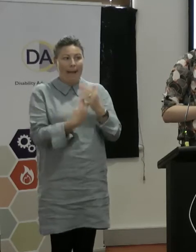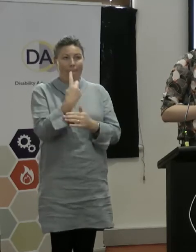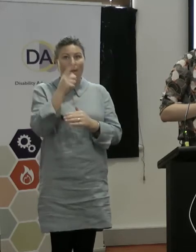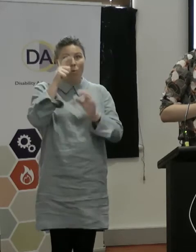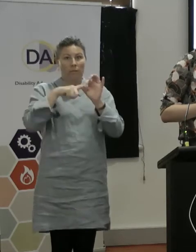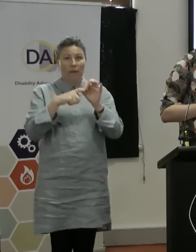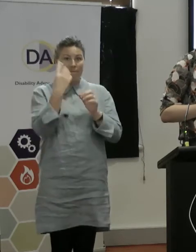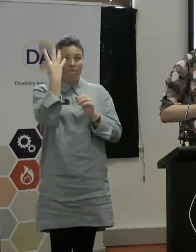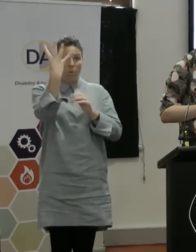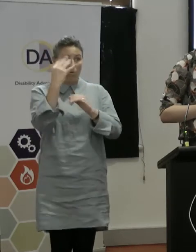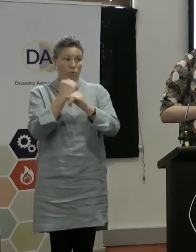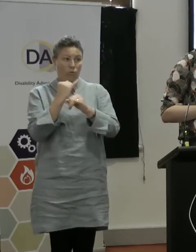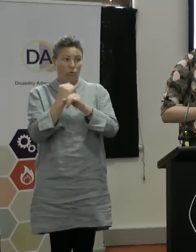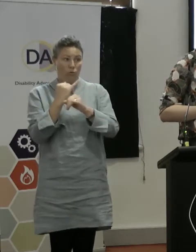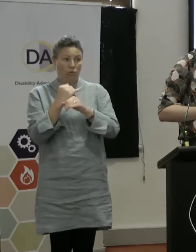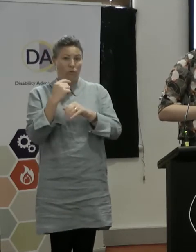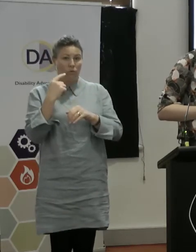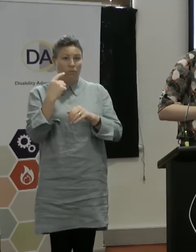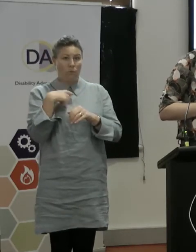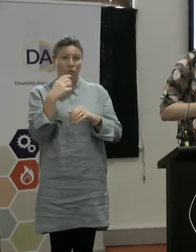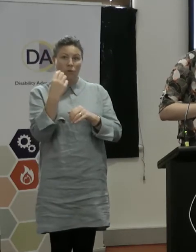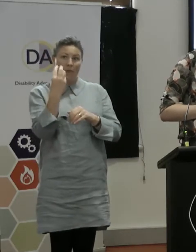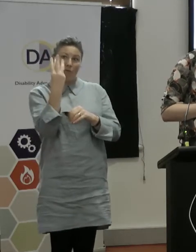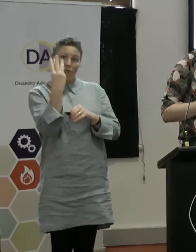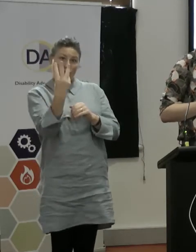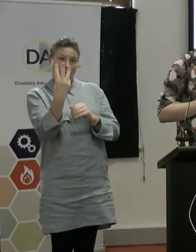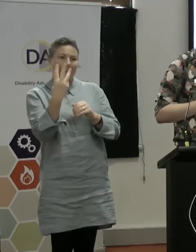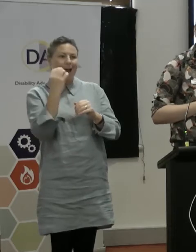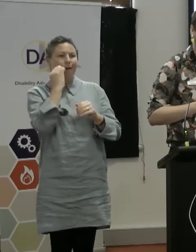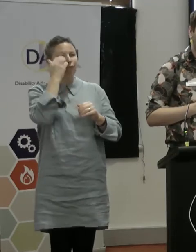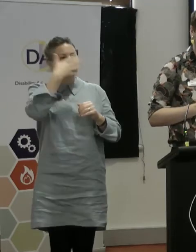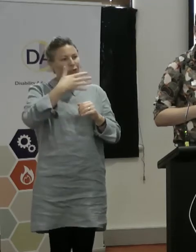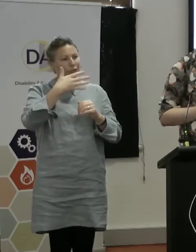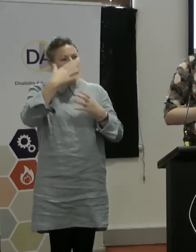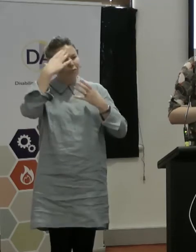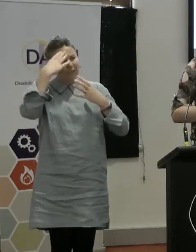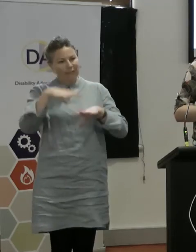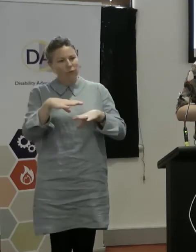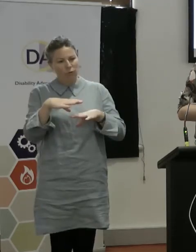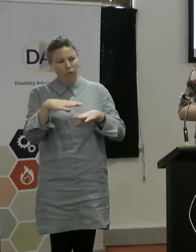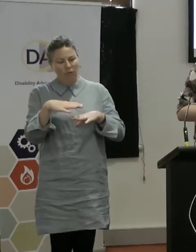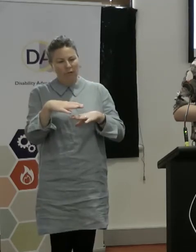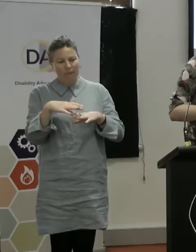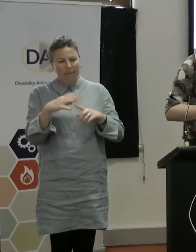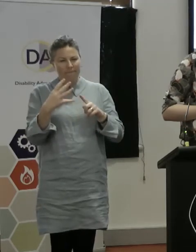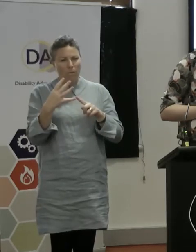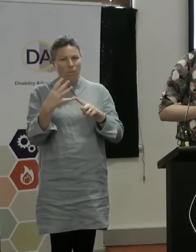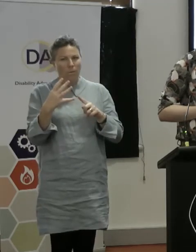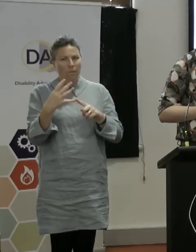and 3 of them are Aboriginal residential care institutions, and I don't know about the 4th off the top of my head.